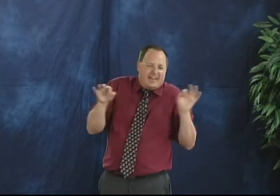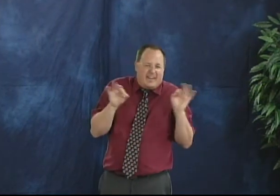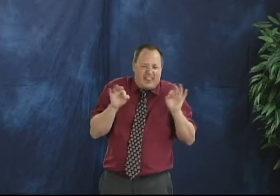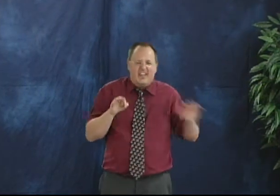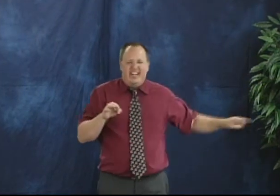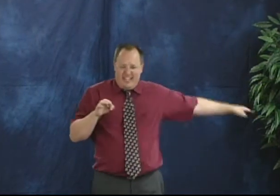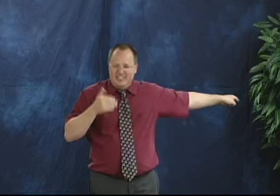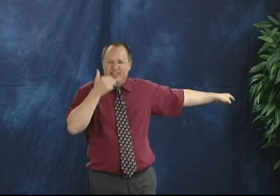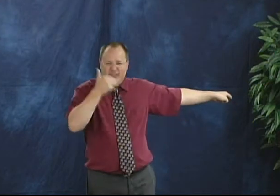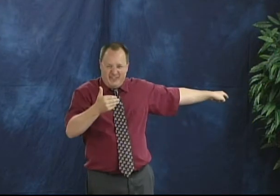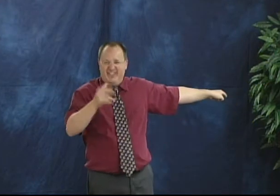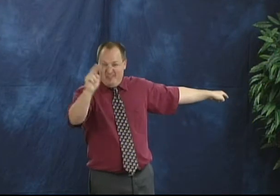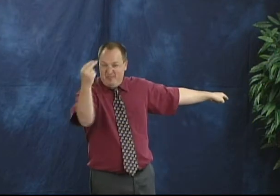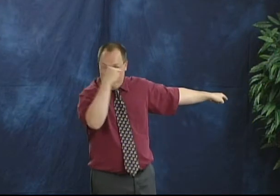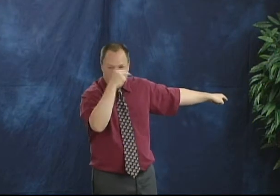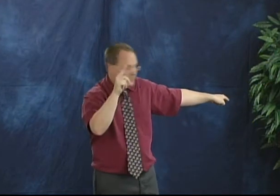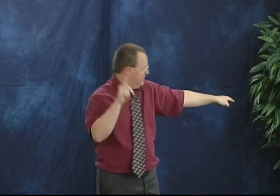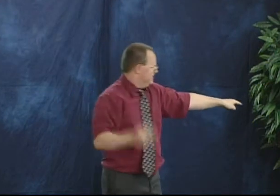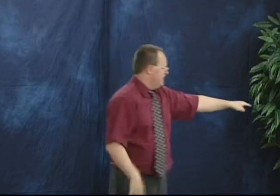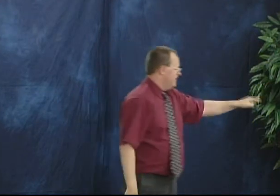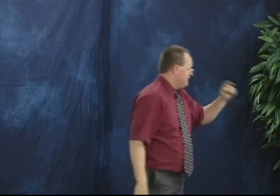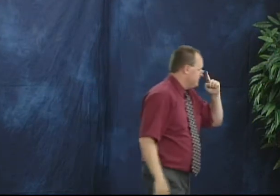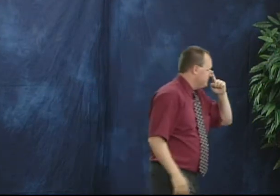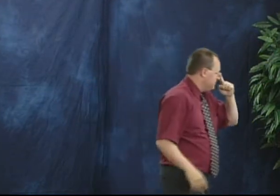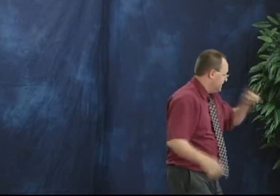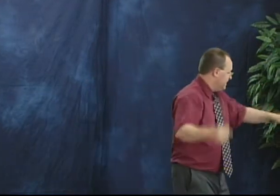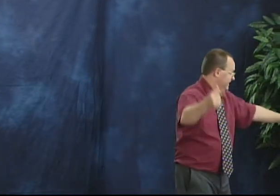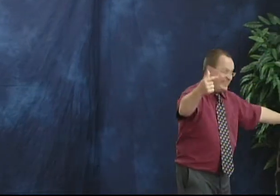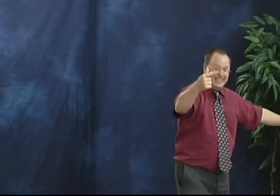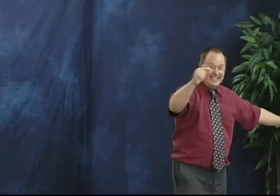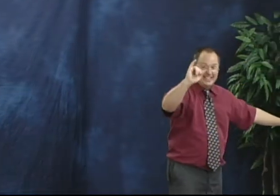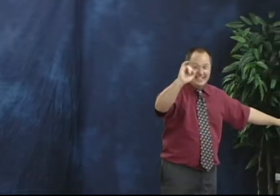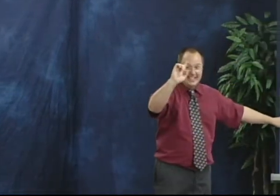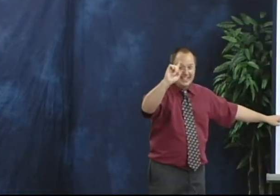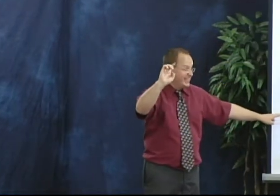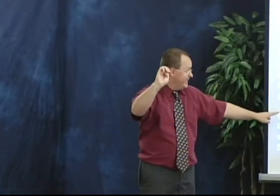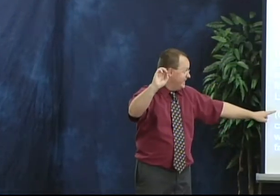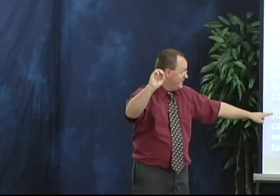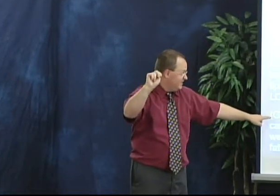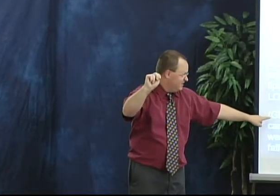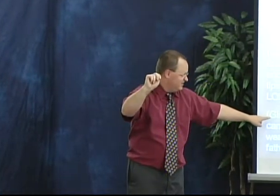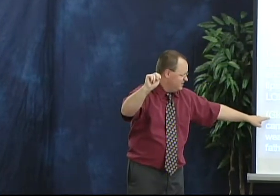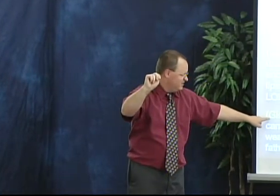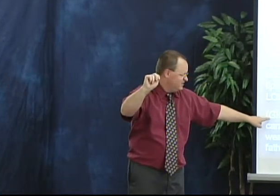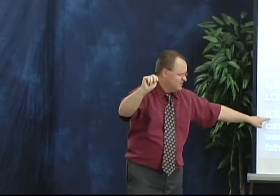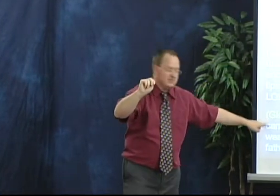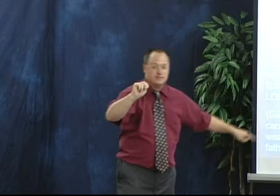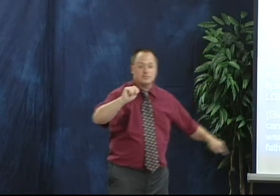And Gideon also was poor in spirit. He said, he recognized that he was nothing.